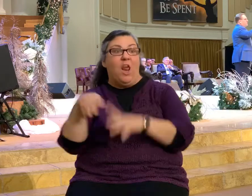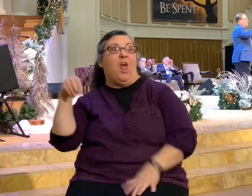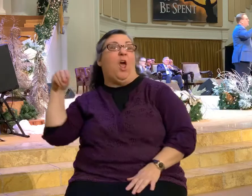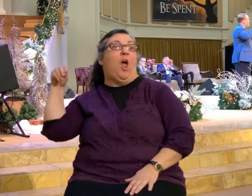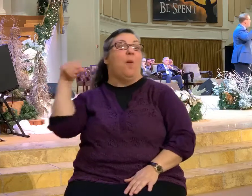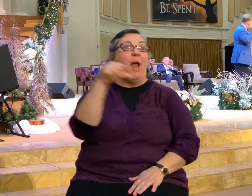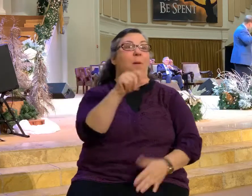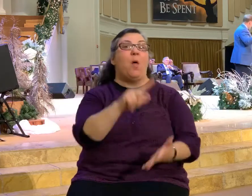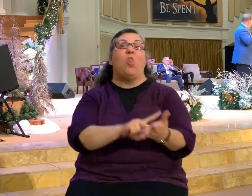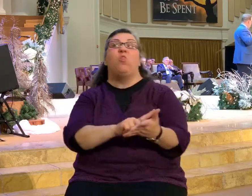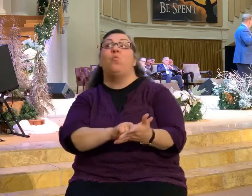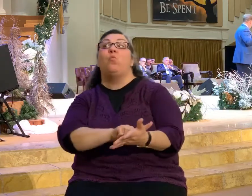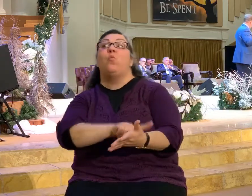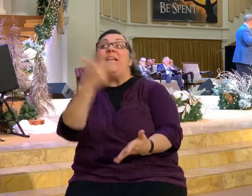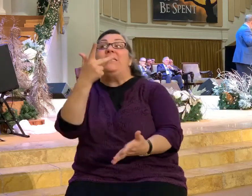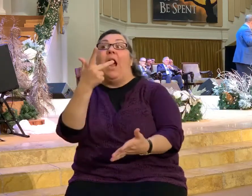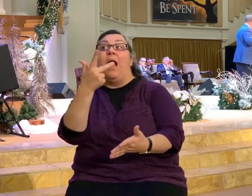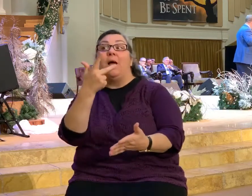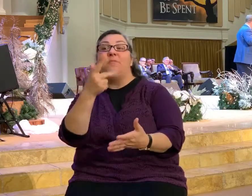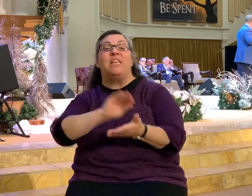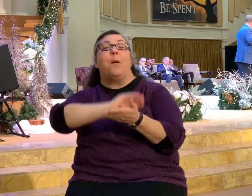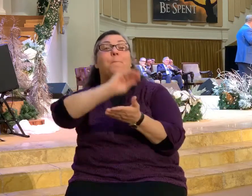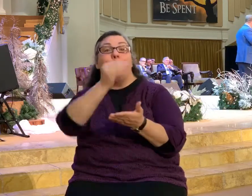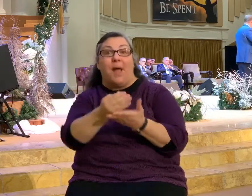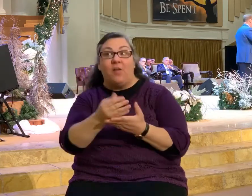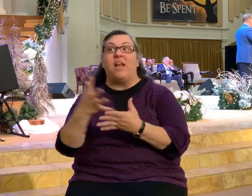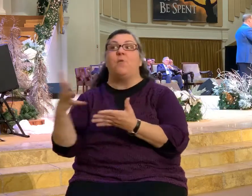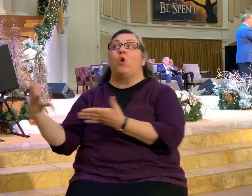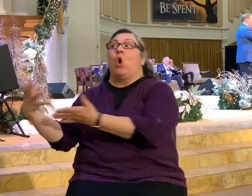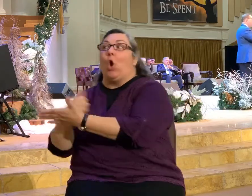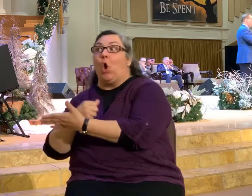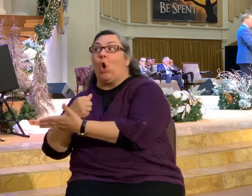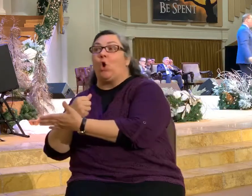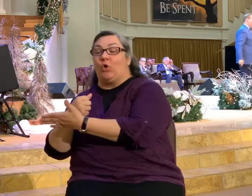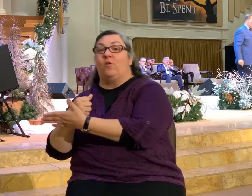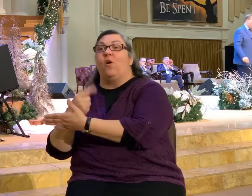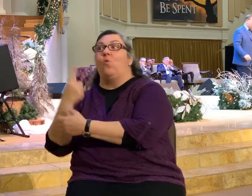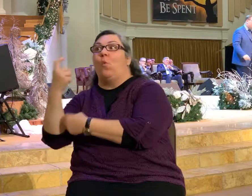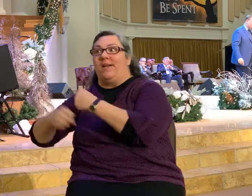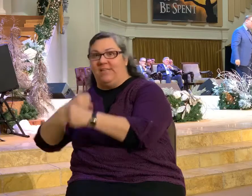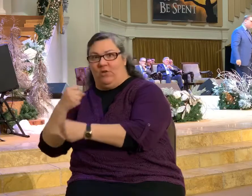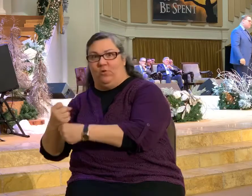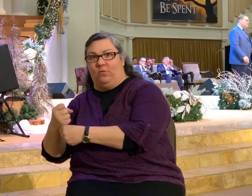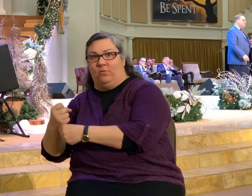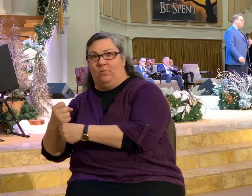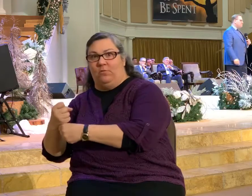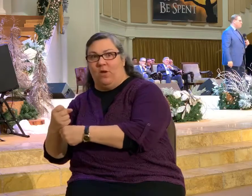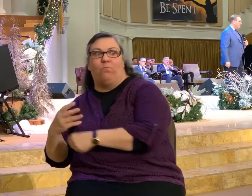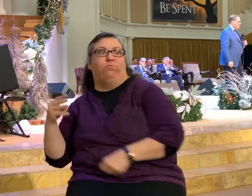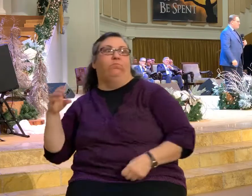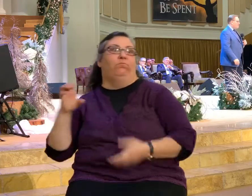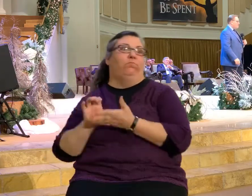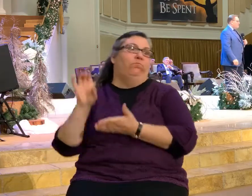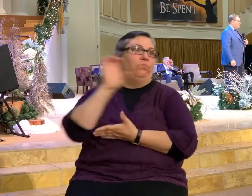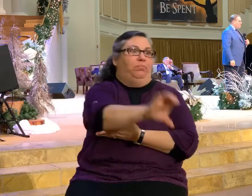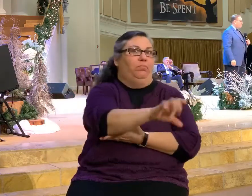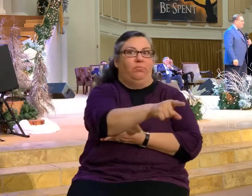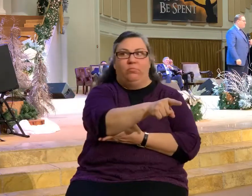3 times the yearly salary of the average man working in Rome.